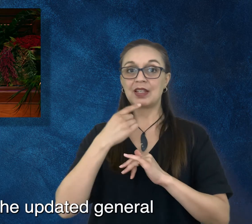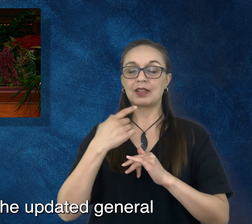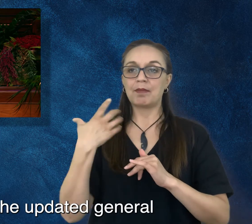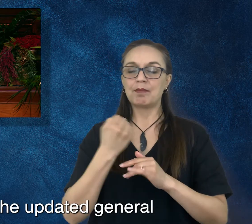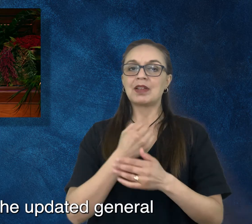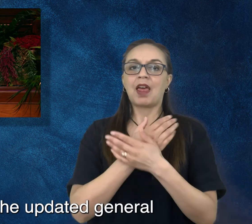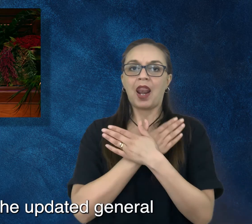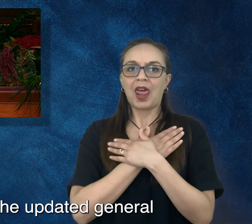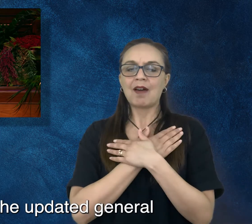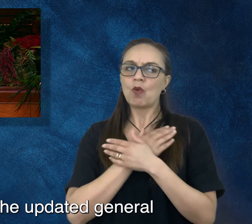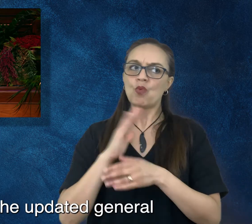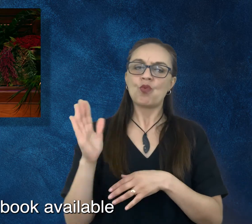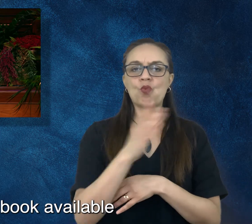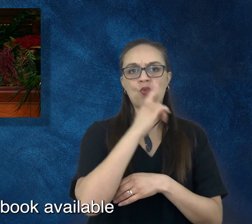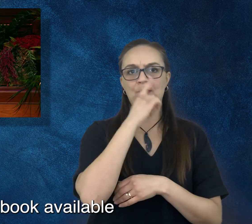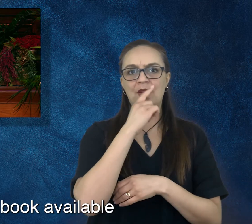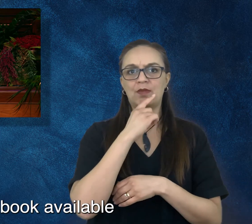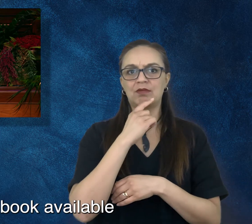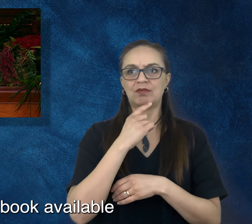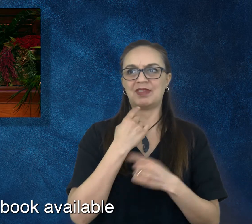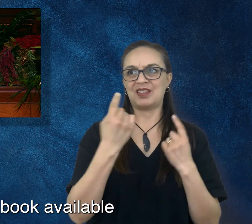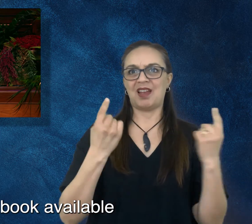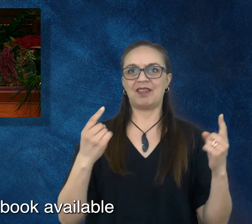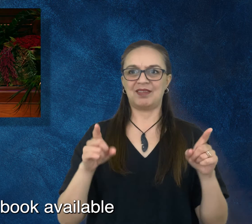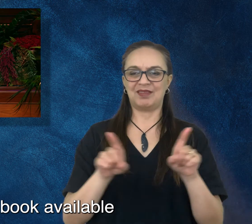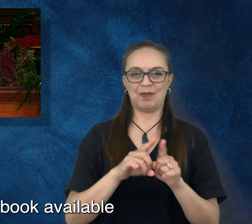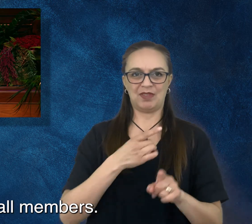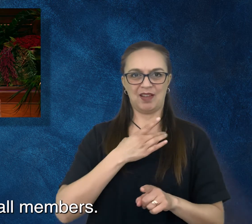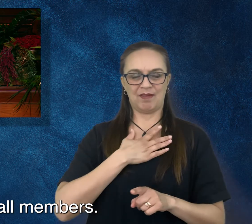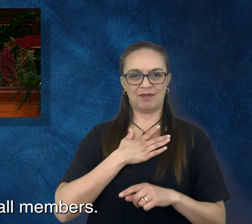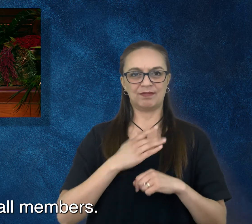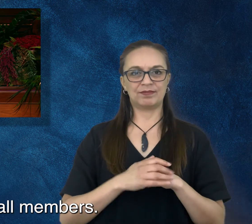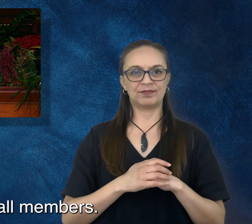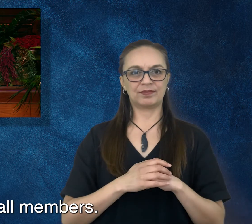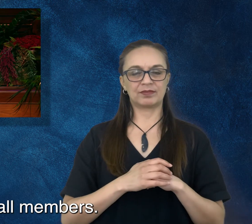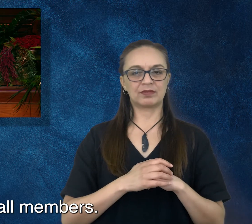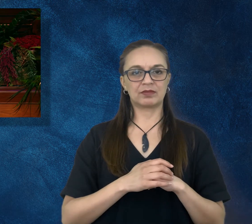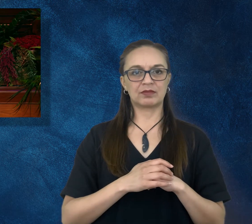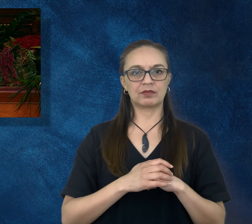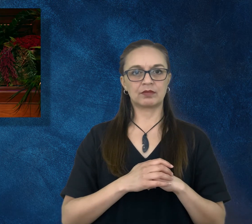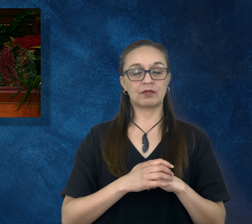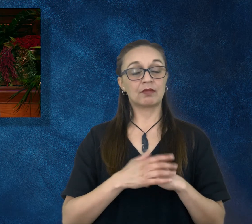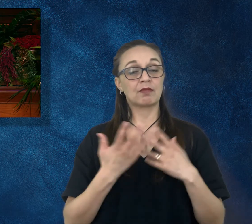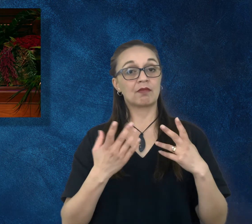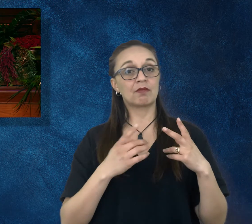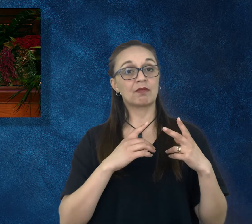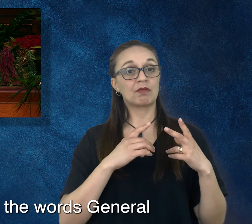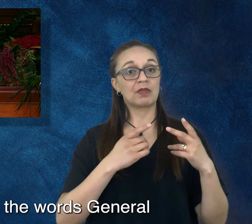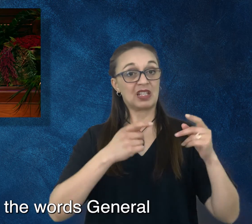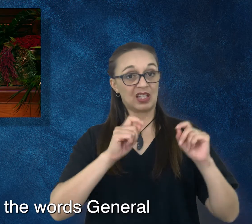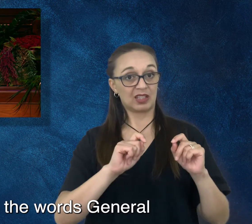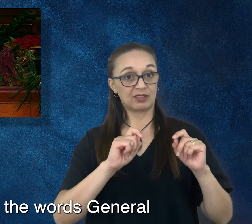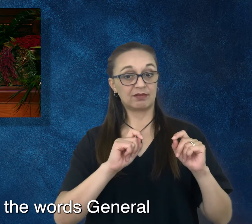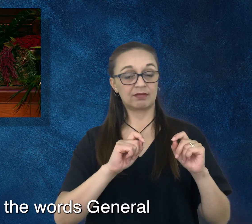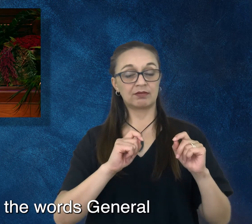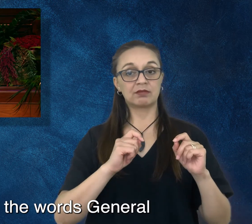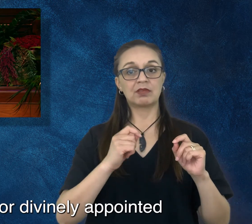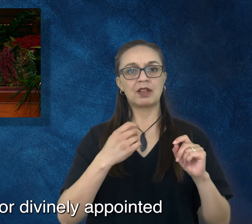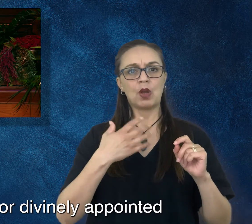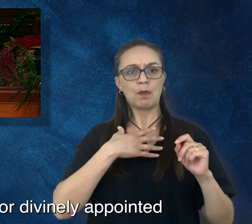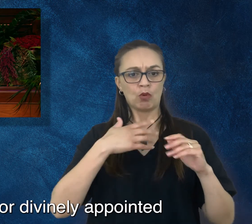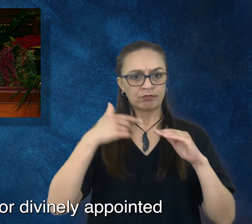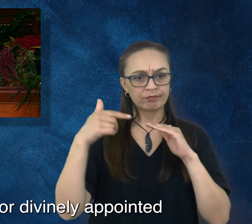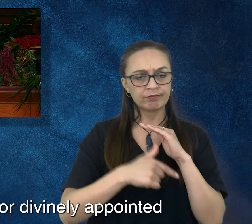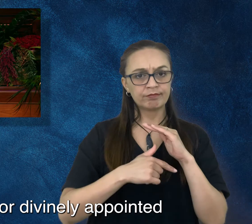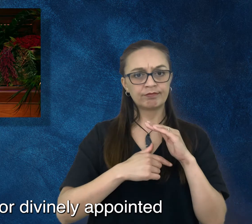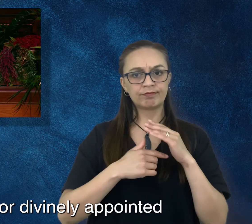first two pages of the updated General Handbook, available to all members. If hearing the words General